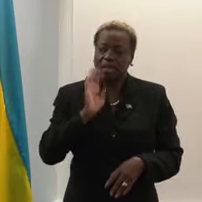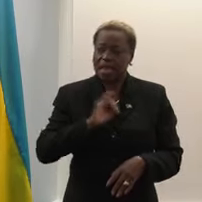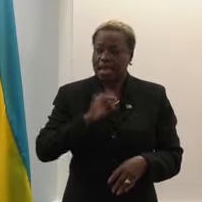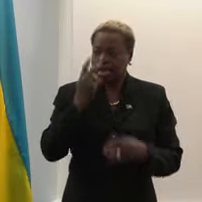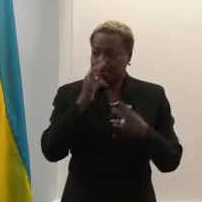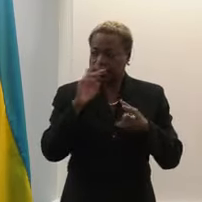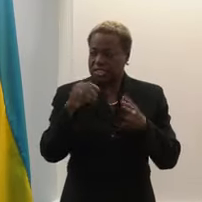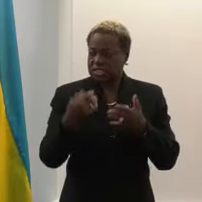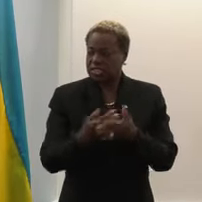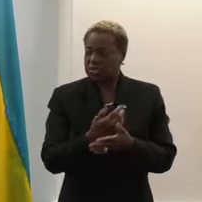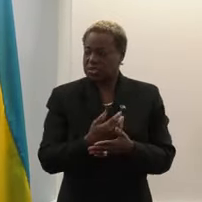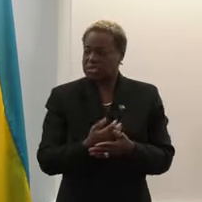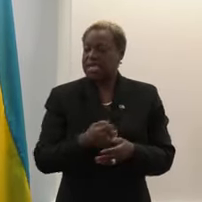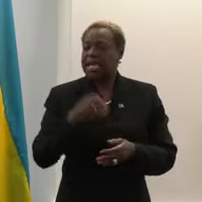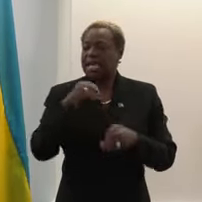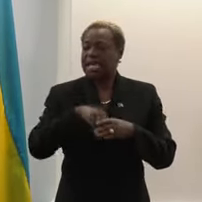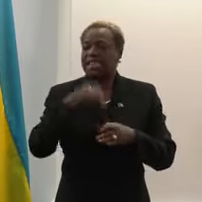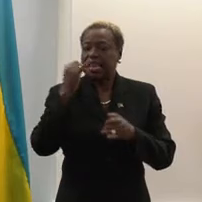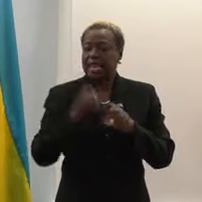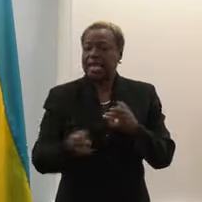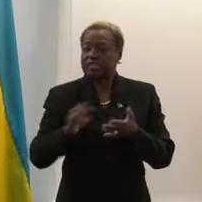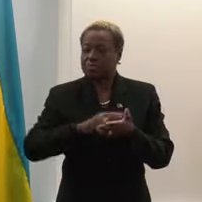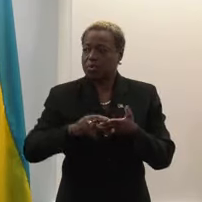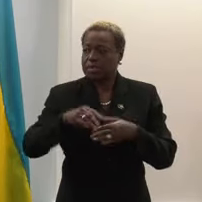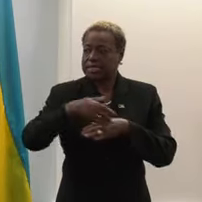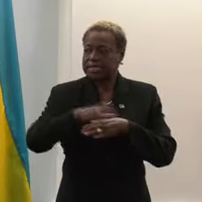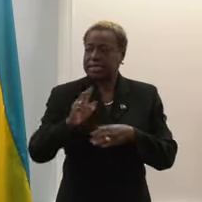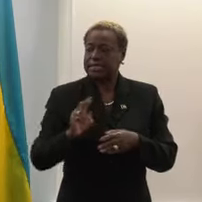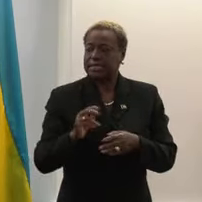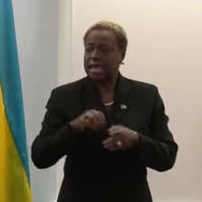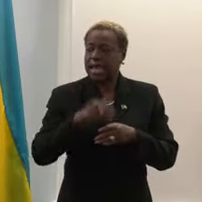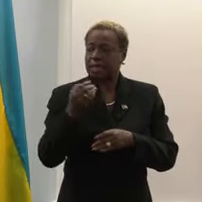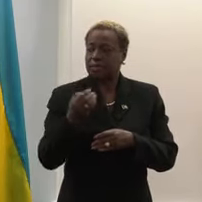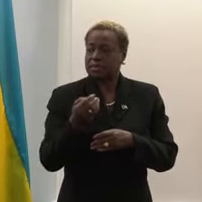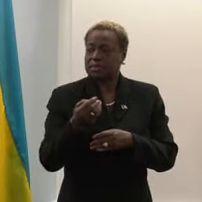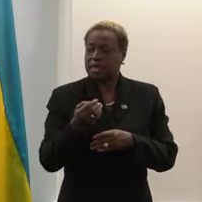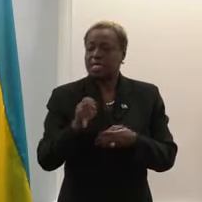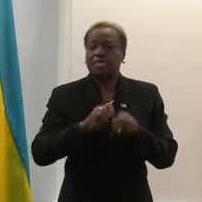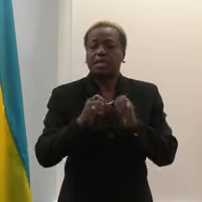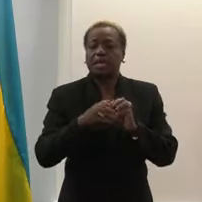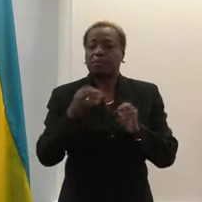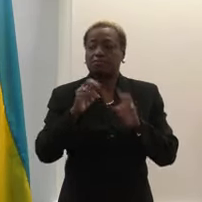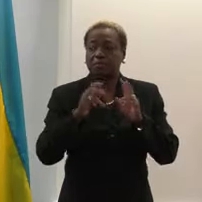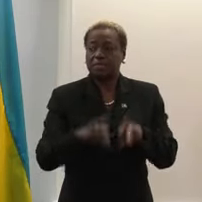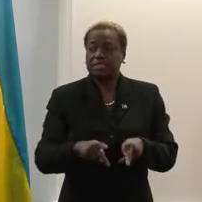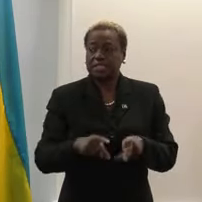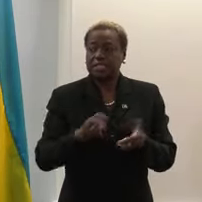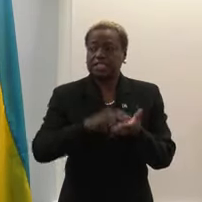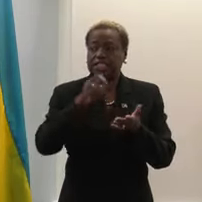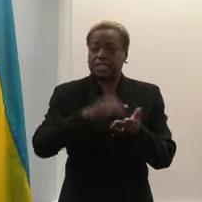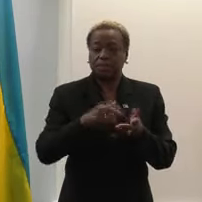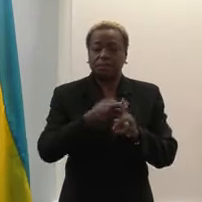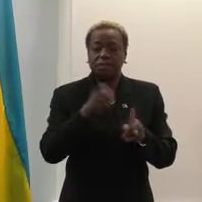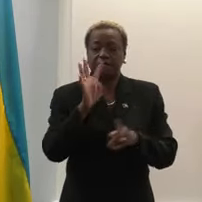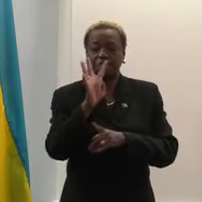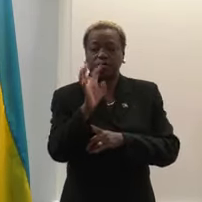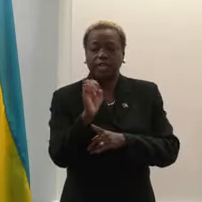dashboard that was sent out, we noticed that the numbers of persons that were being quarantined jumped from 40 to